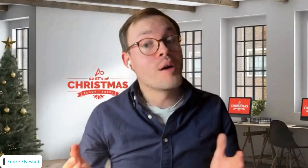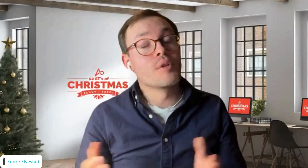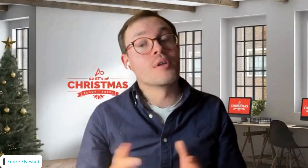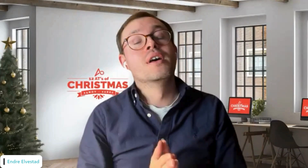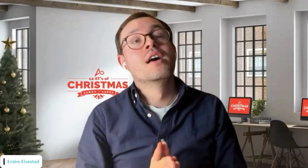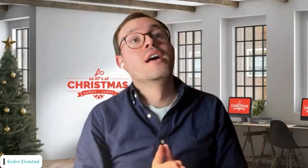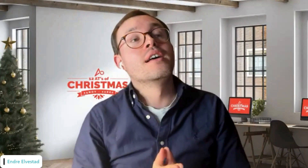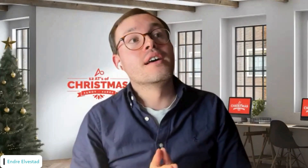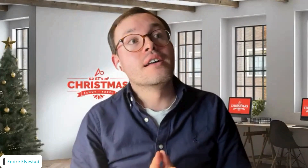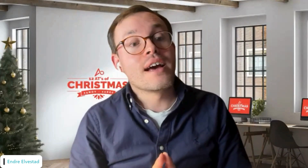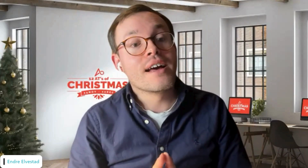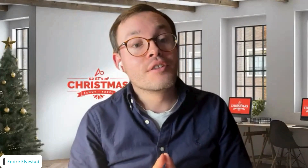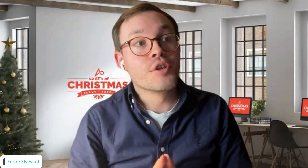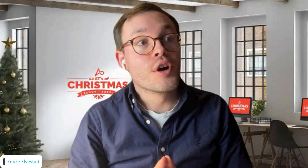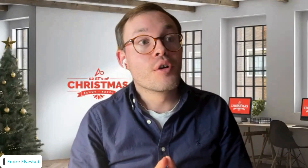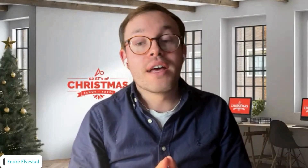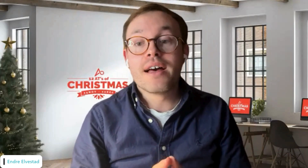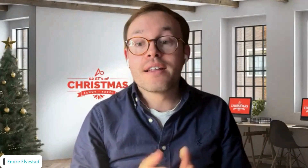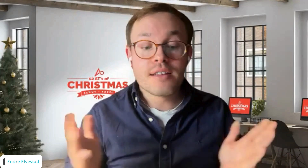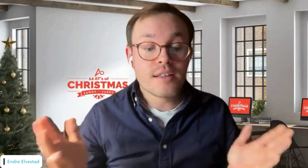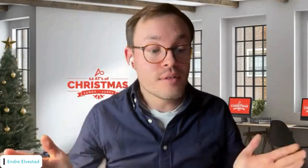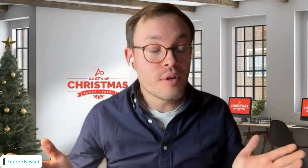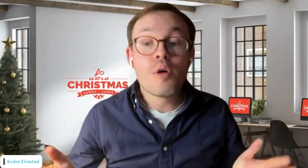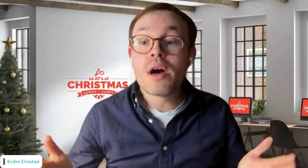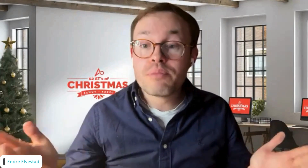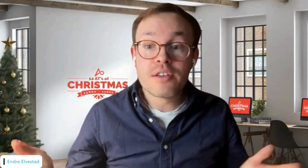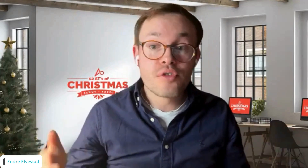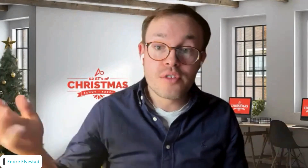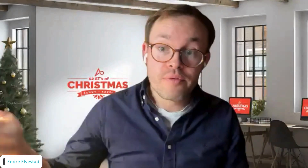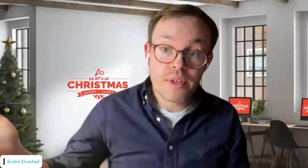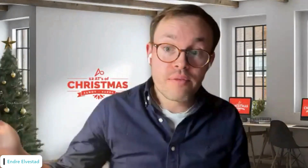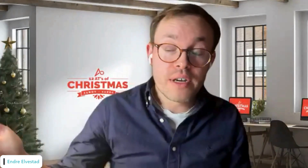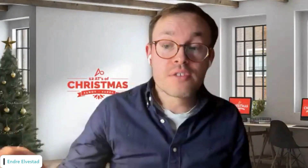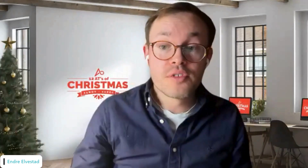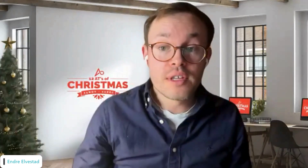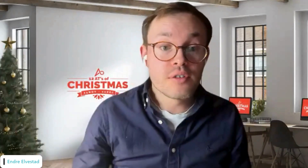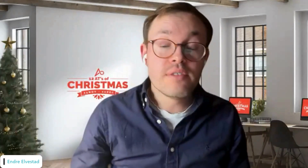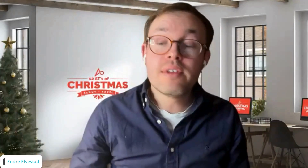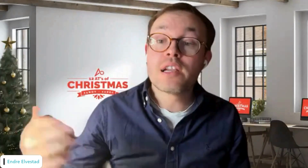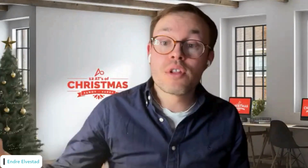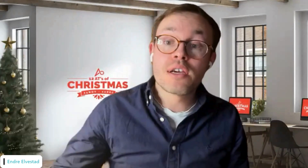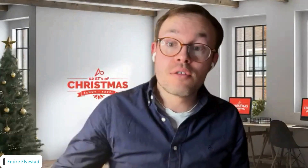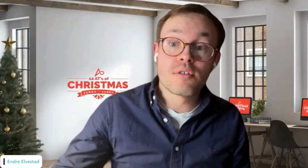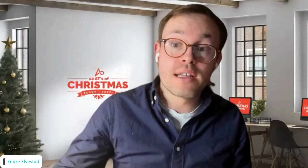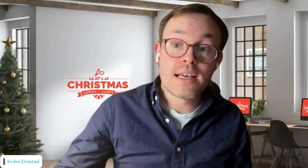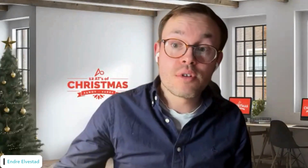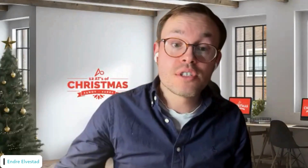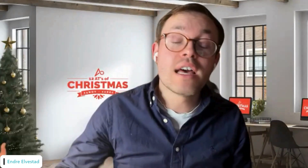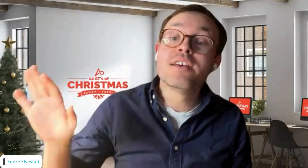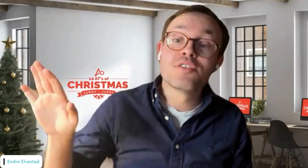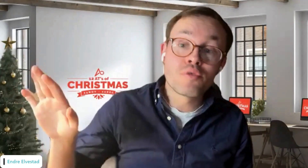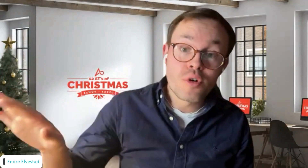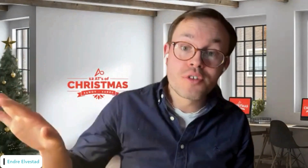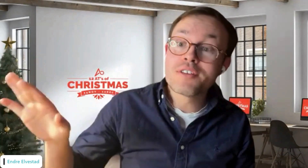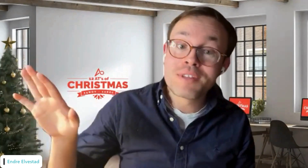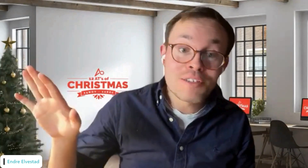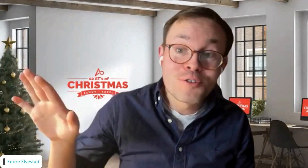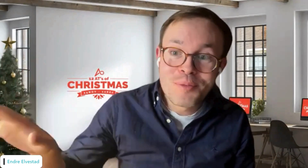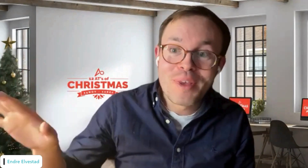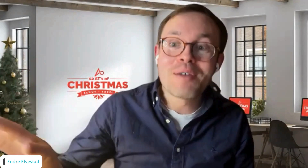problem than I saw something very interesting on TV and I would like to learn that language. That is, of course, they should be able to